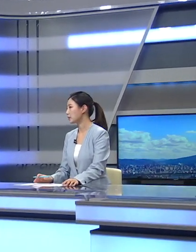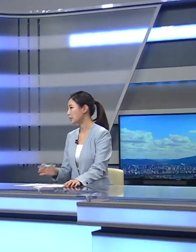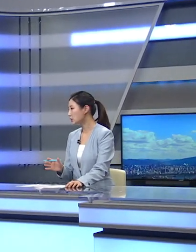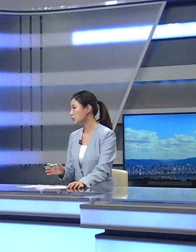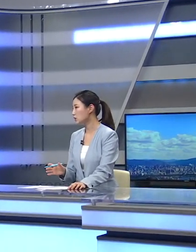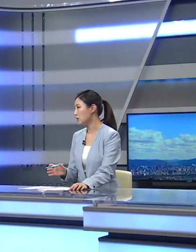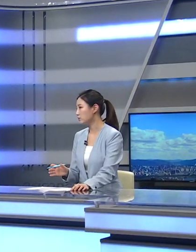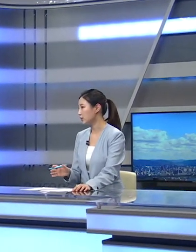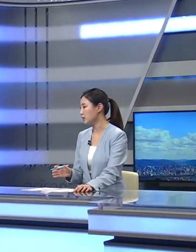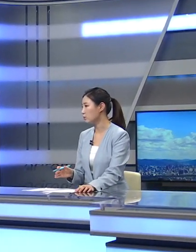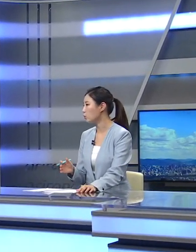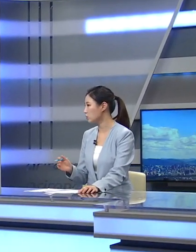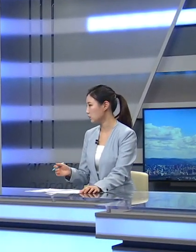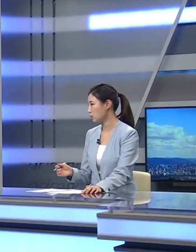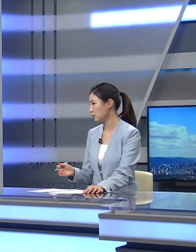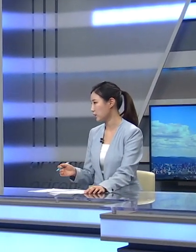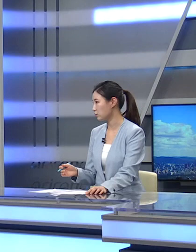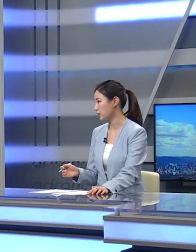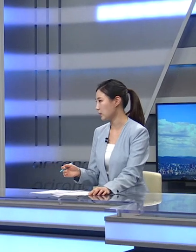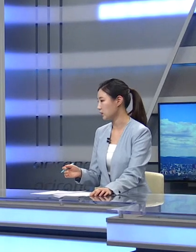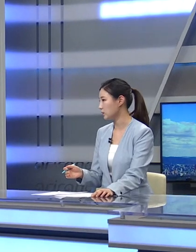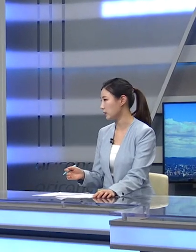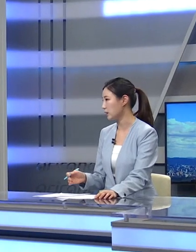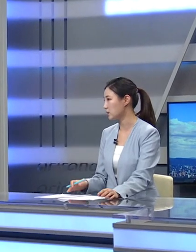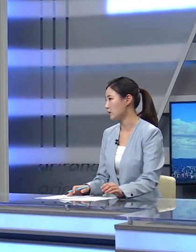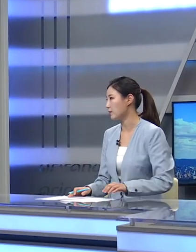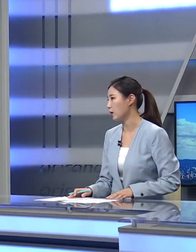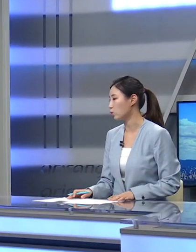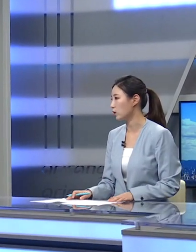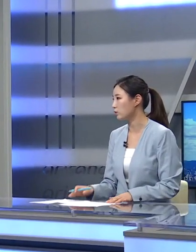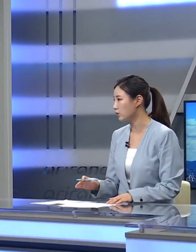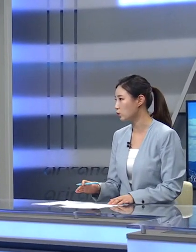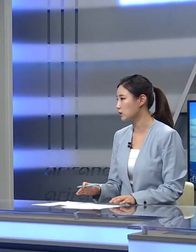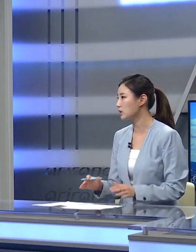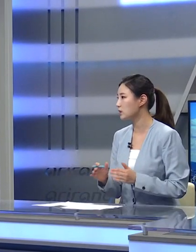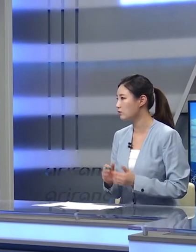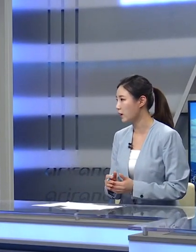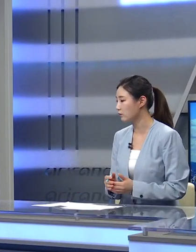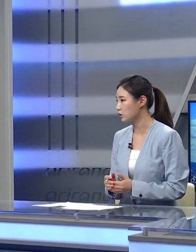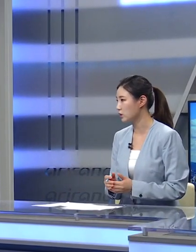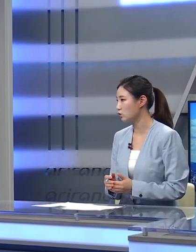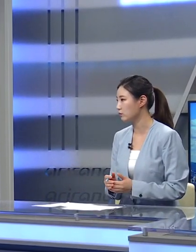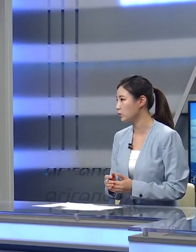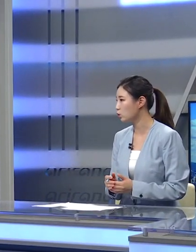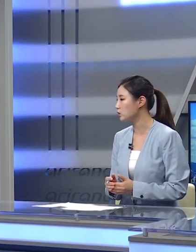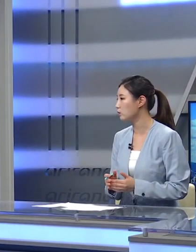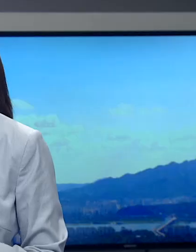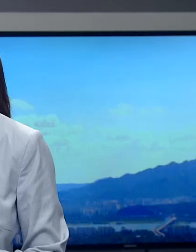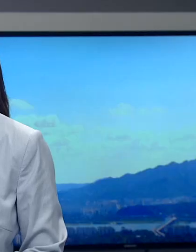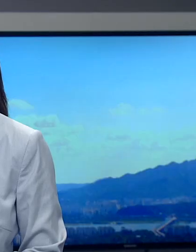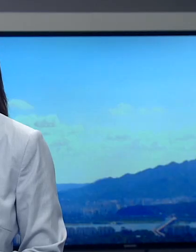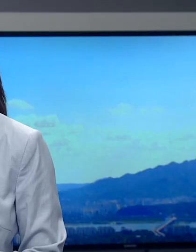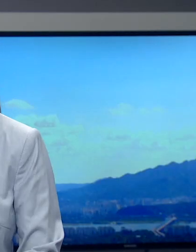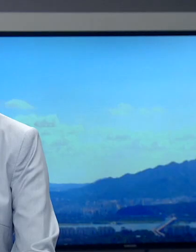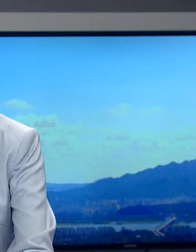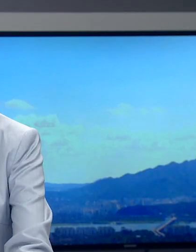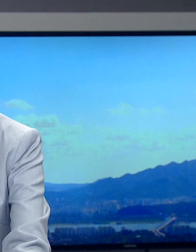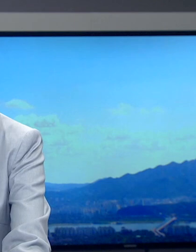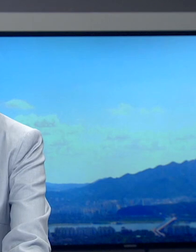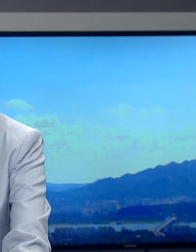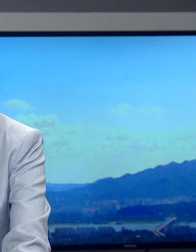out of 67 post-inoculation fatalities that were reviewed, 65 were said to have no direct